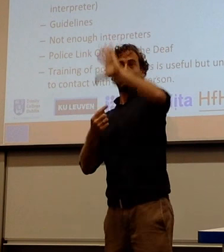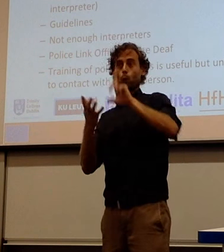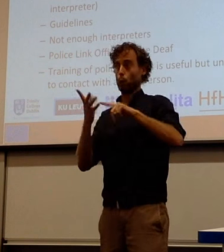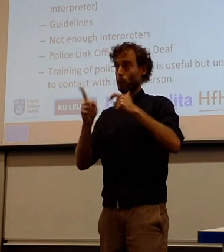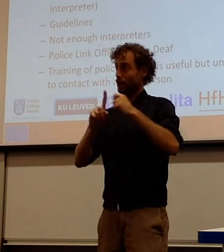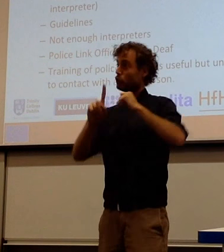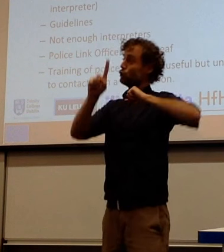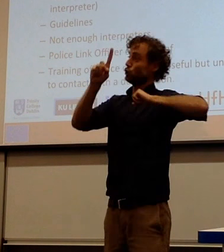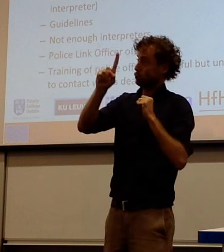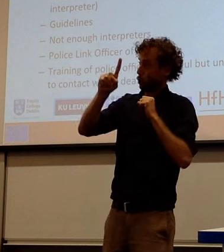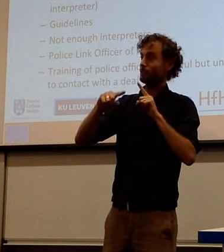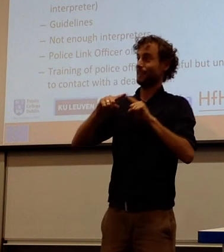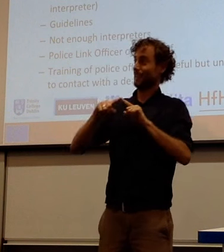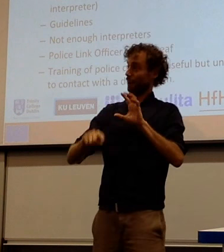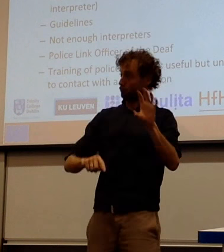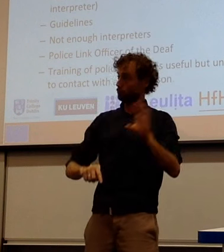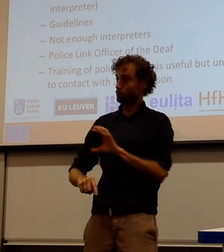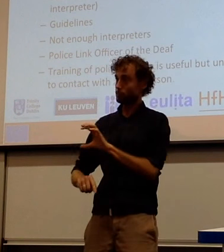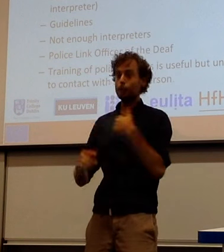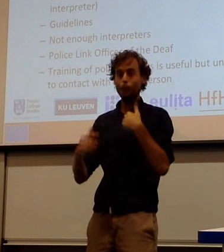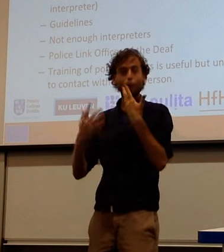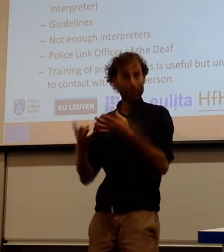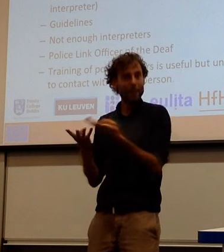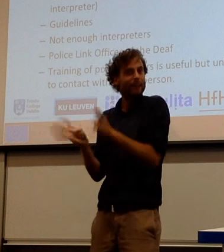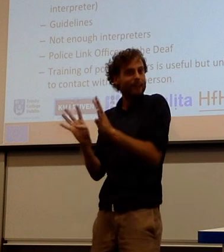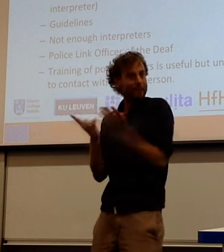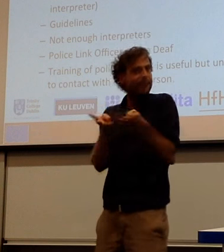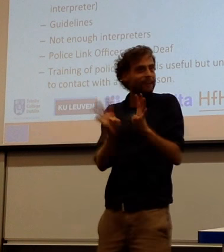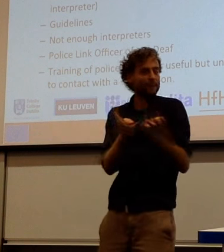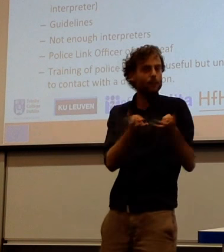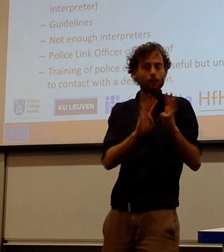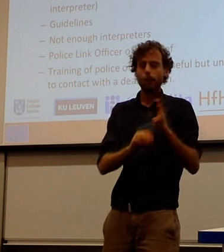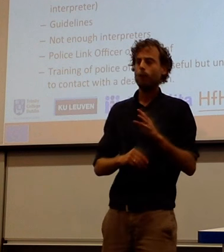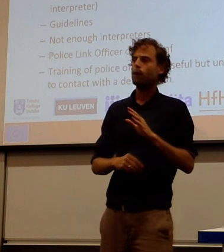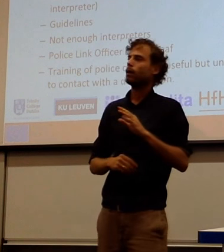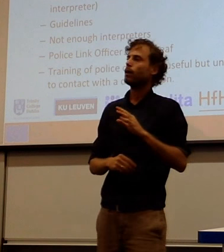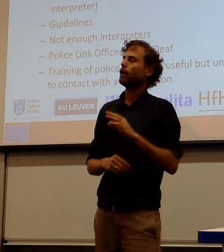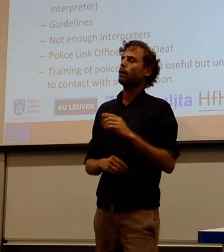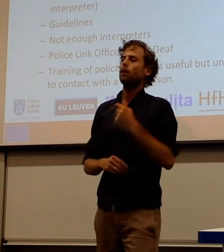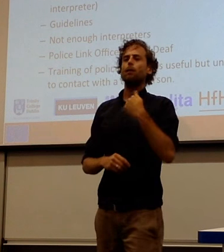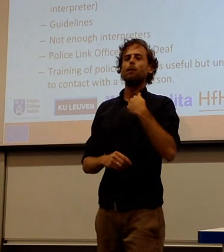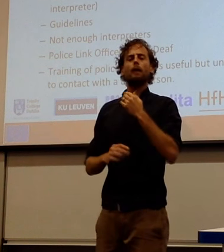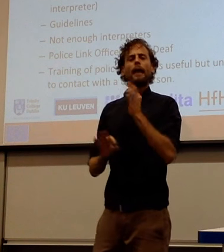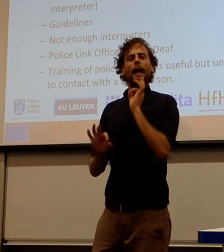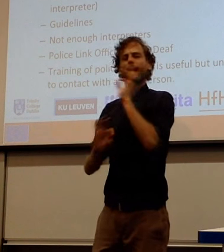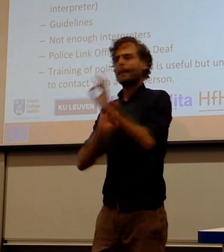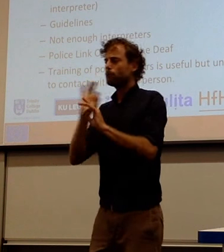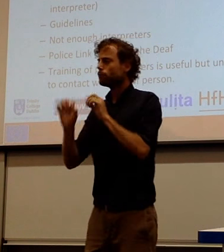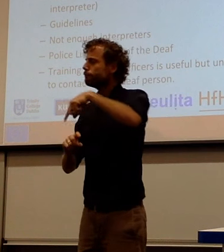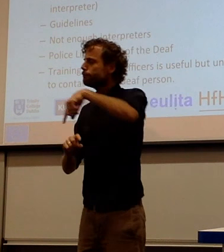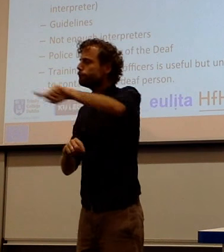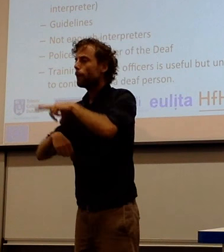the focus groups that we've done. So, around the UK, both in Scotland and in England, we move on to the police. And